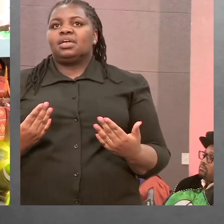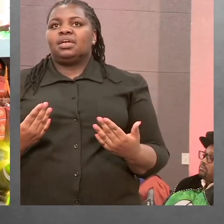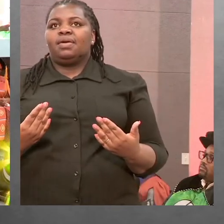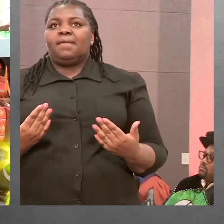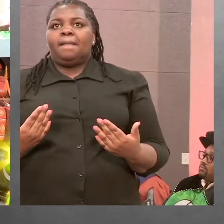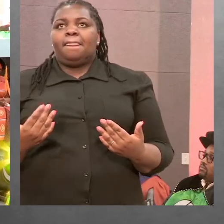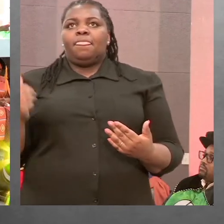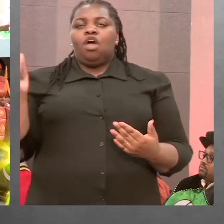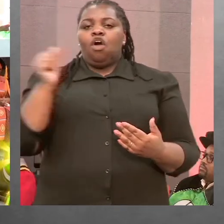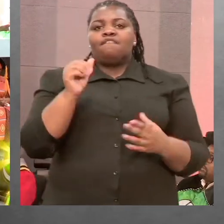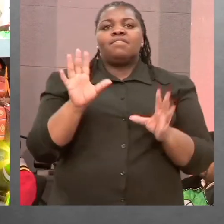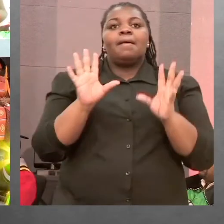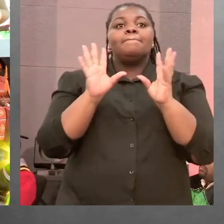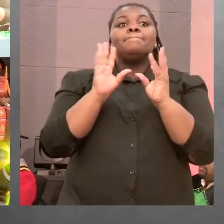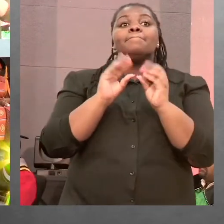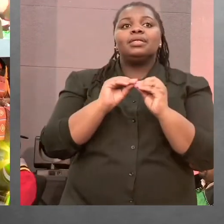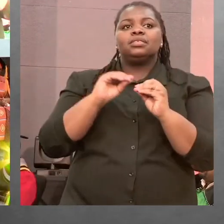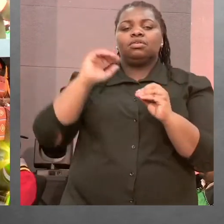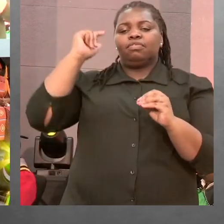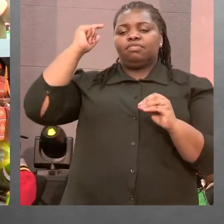of a meeting of the minds.